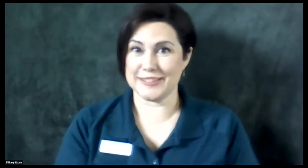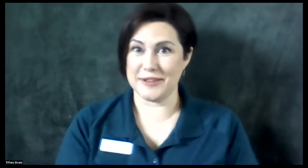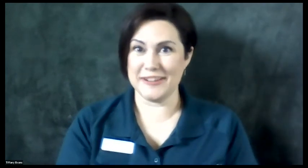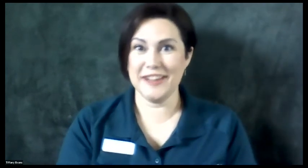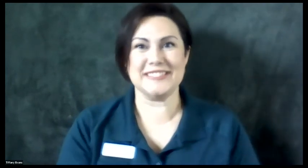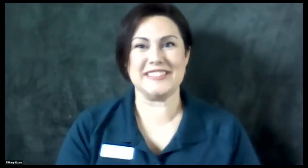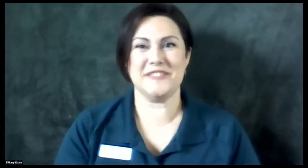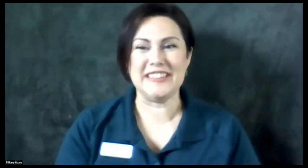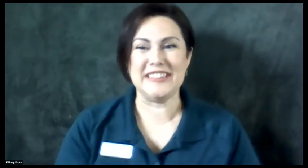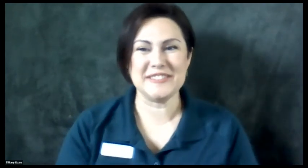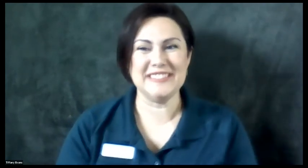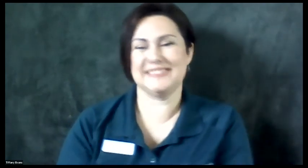go. Let's see if you can get this one.